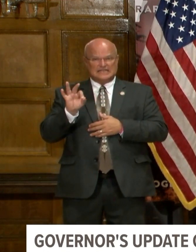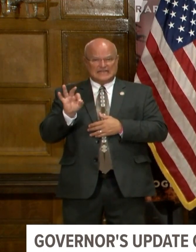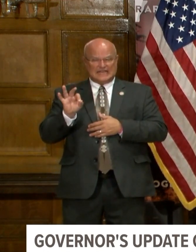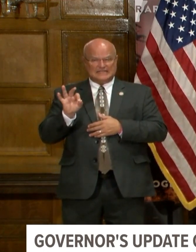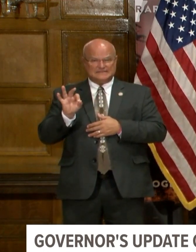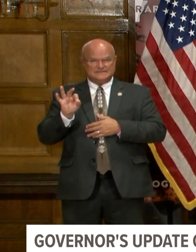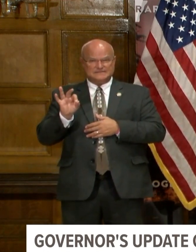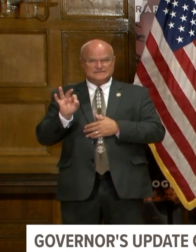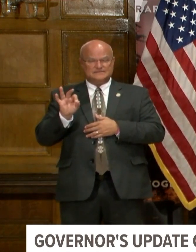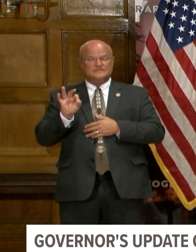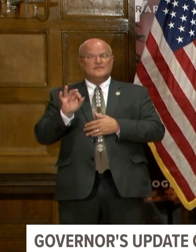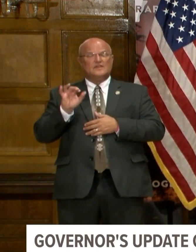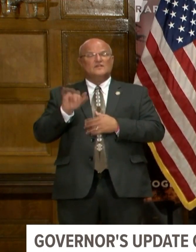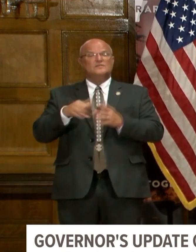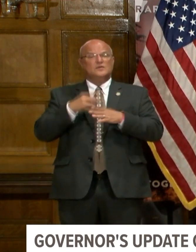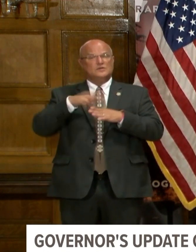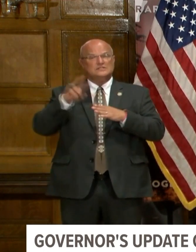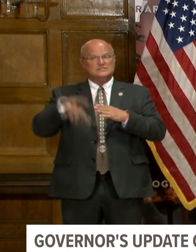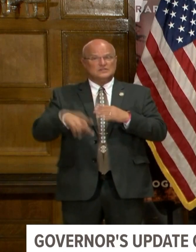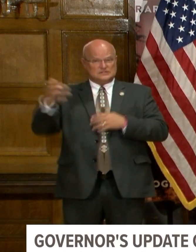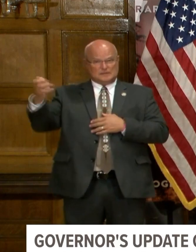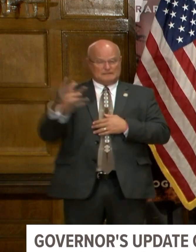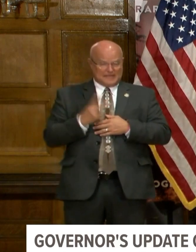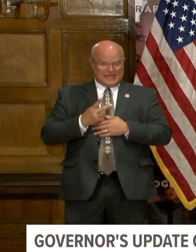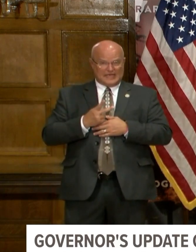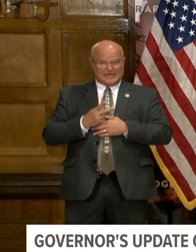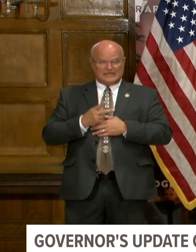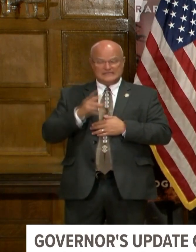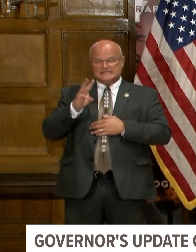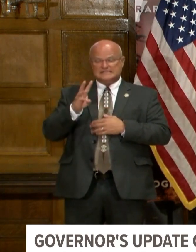6,699. Of the results returned,